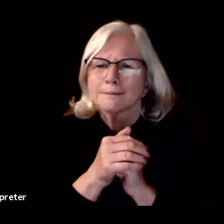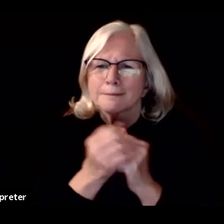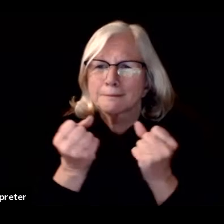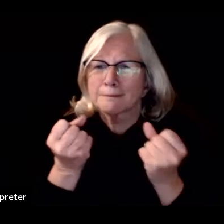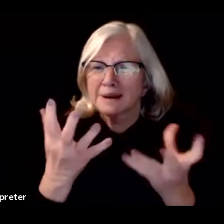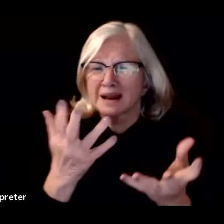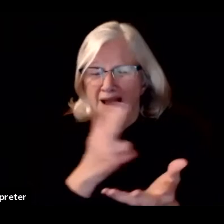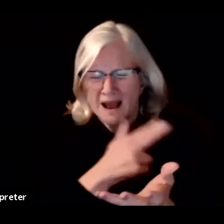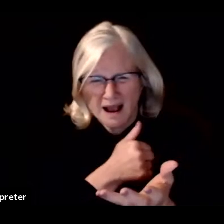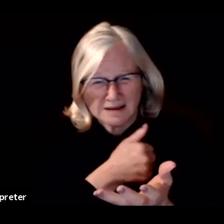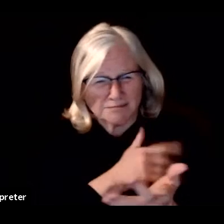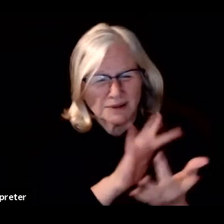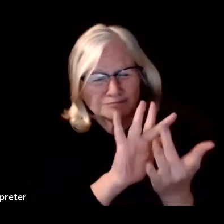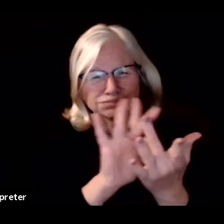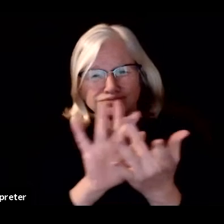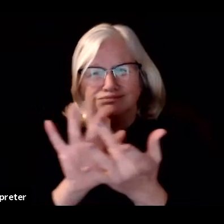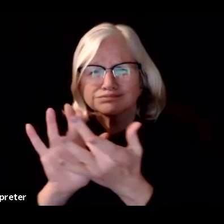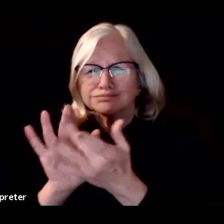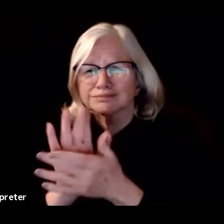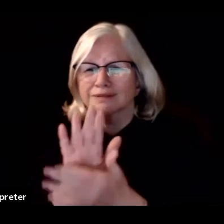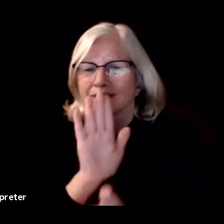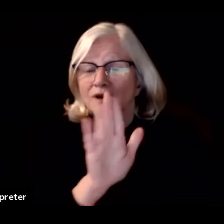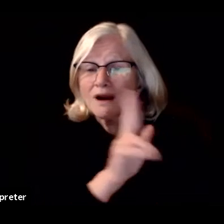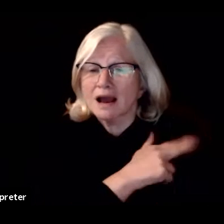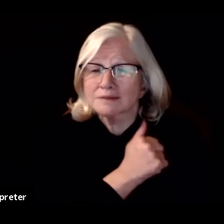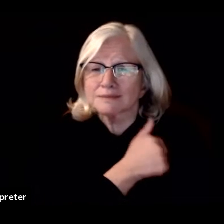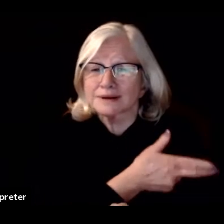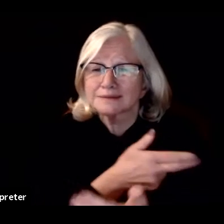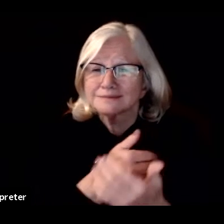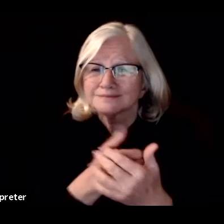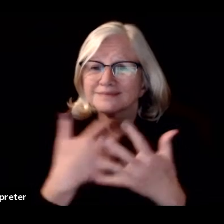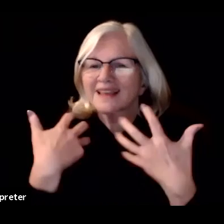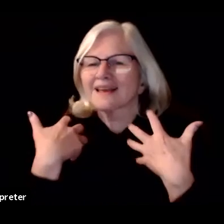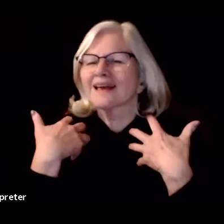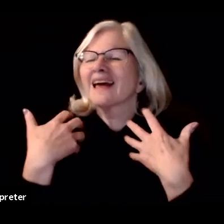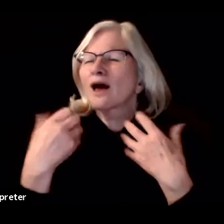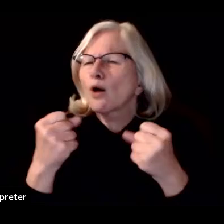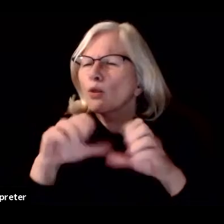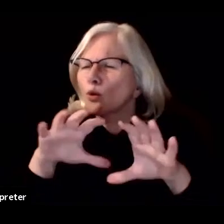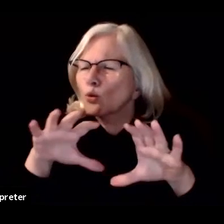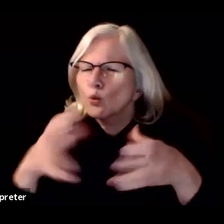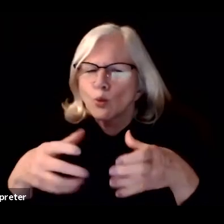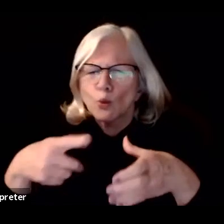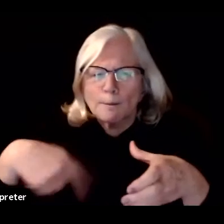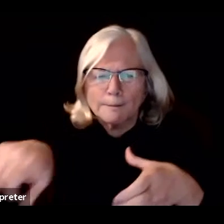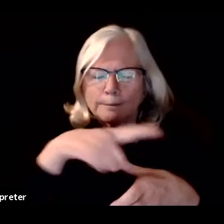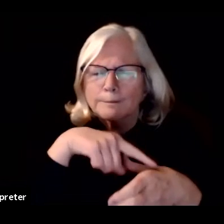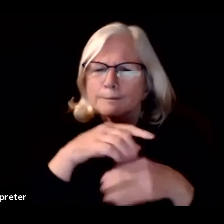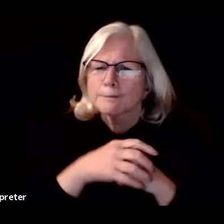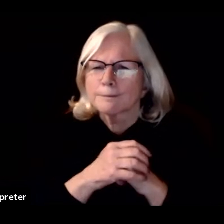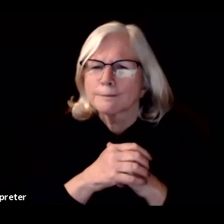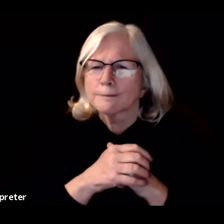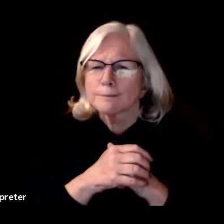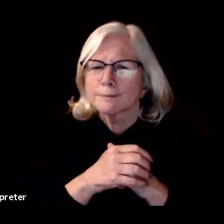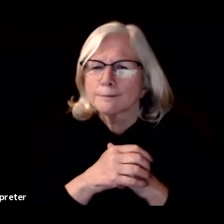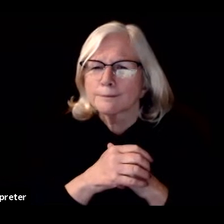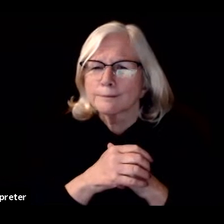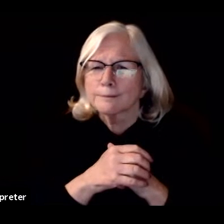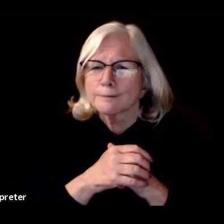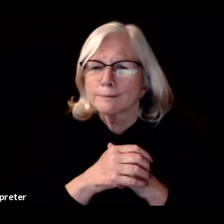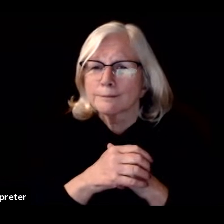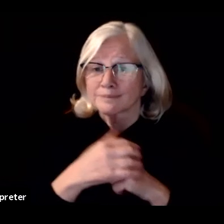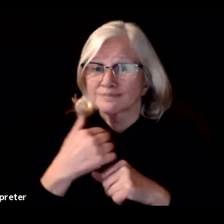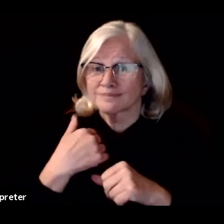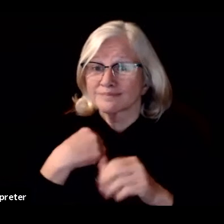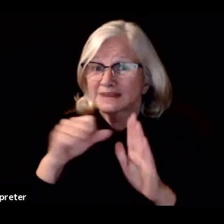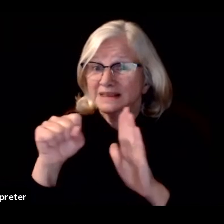regional health coalitions, and a critical care coordination center that we have at the State Emergency Operations Center to